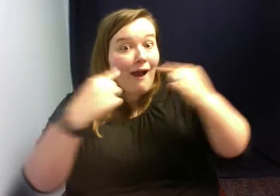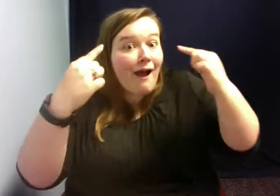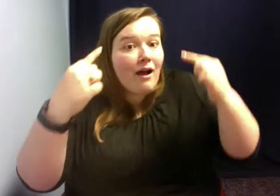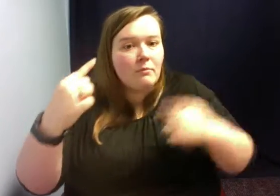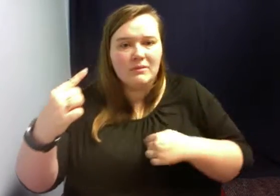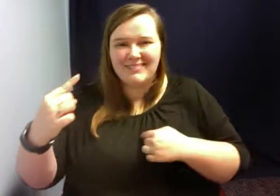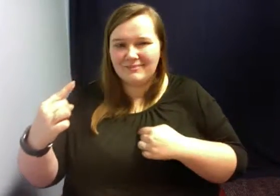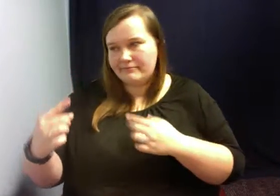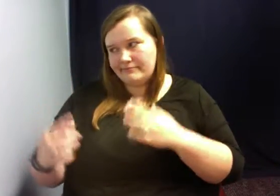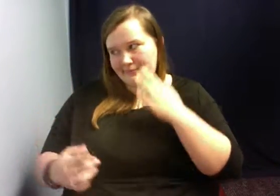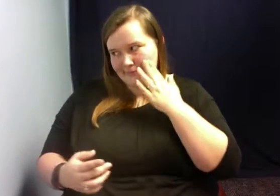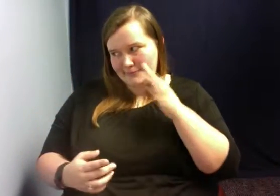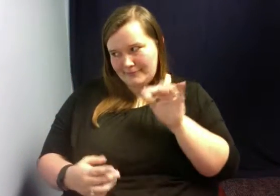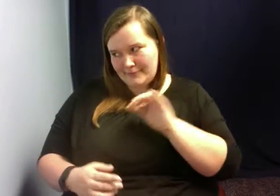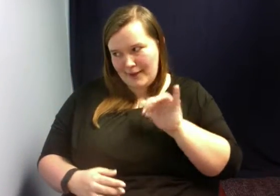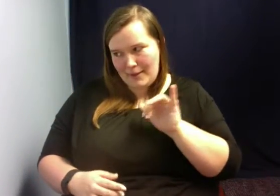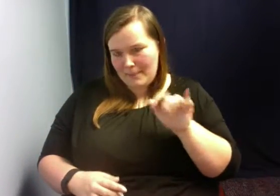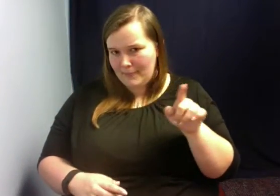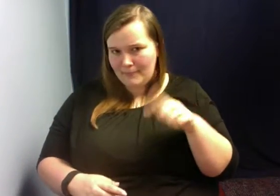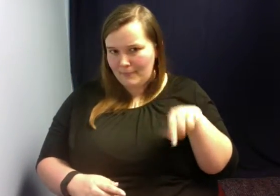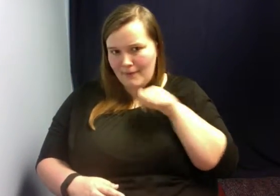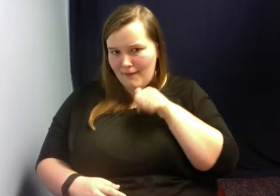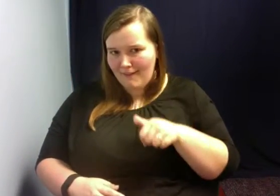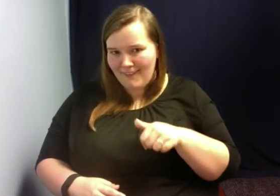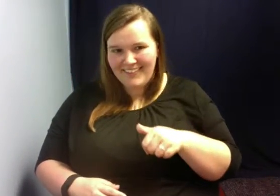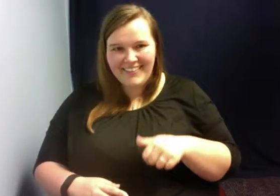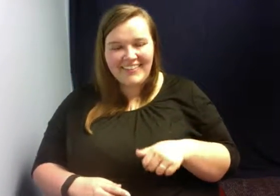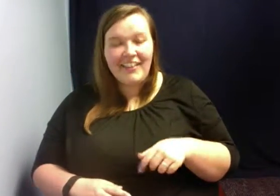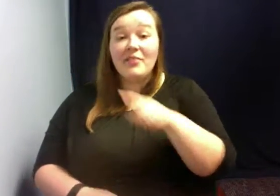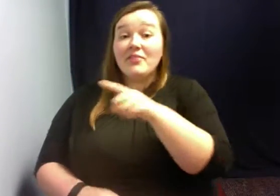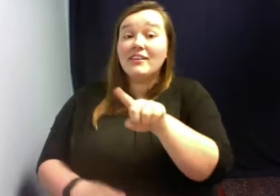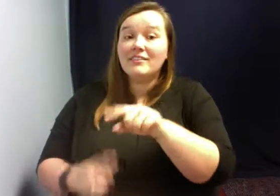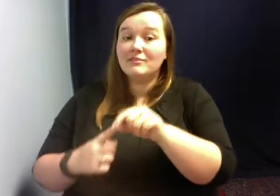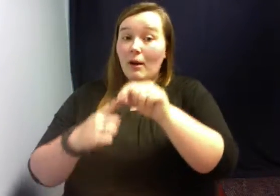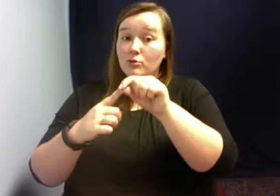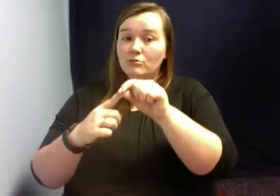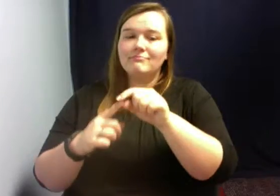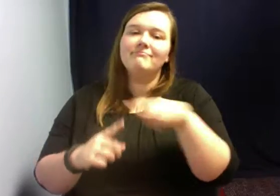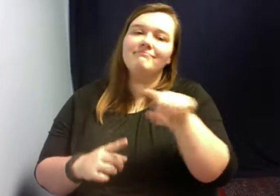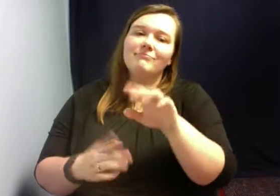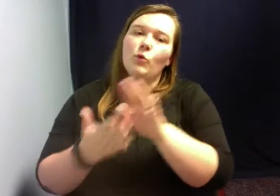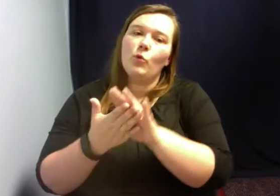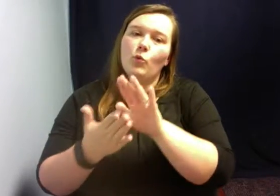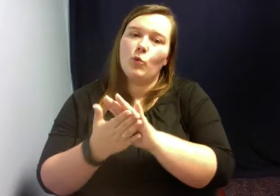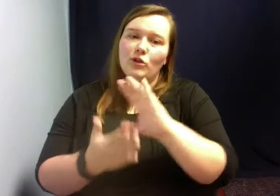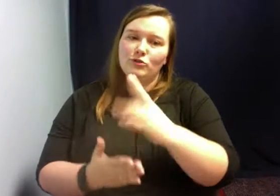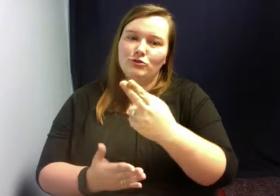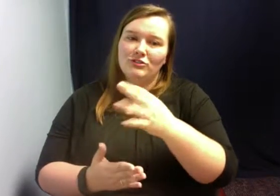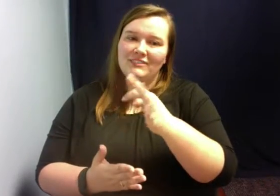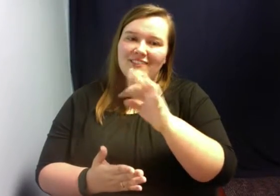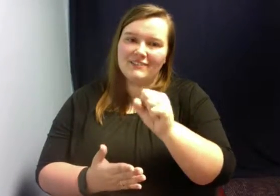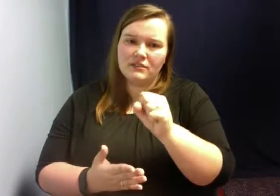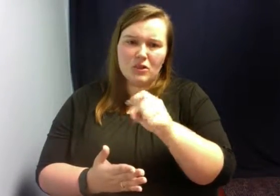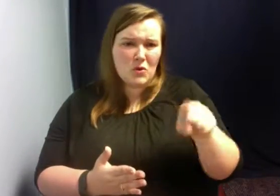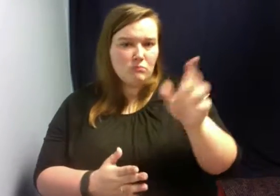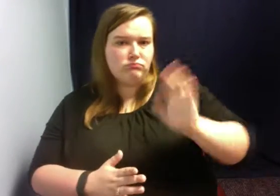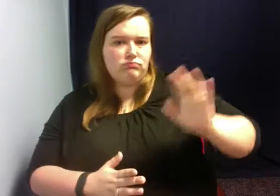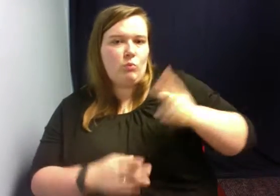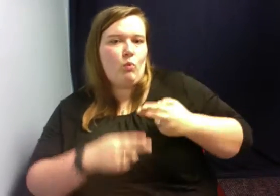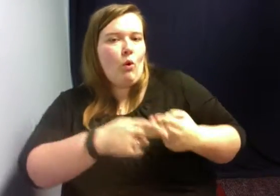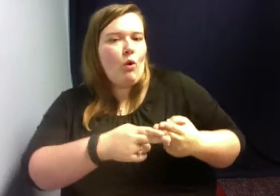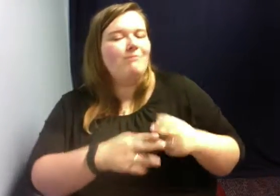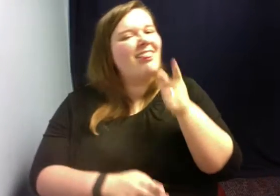about, these chefs were school chefs. You know, the women that you used to call lunch ladies, but the